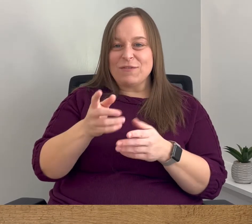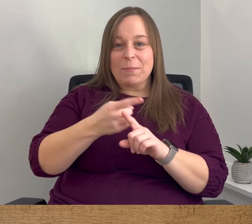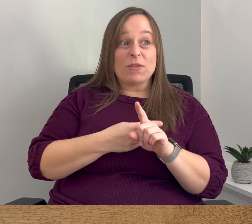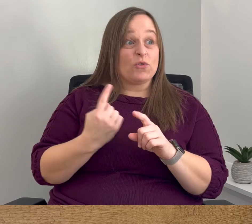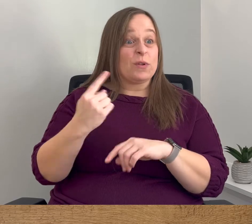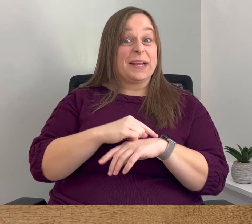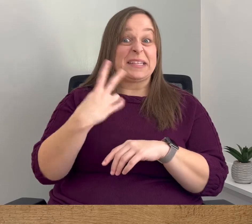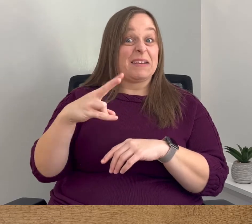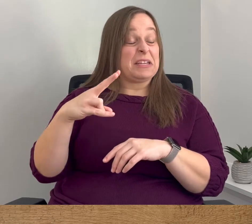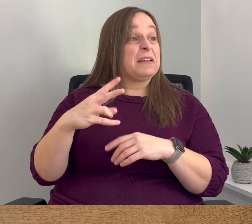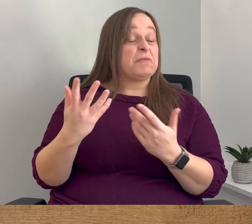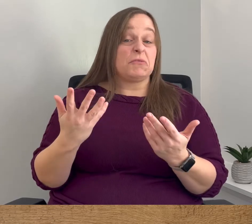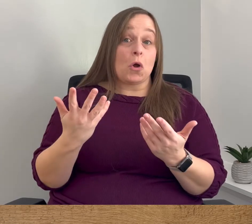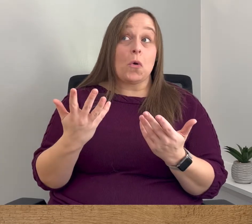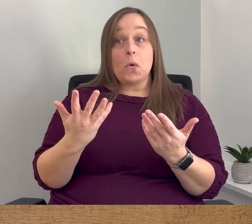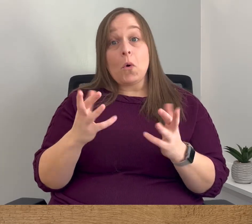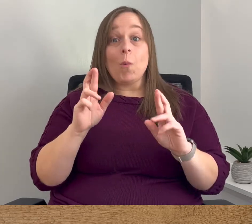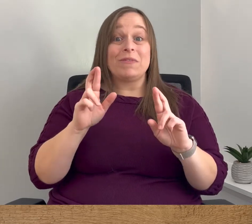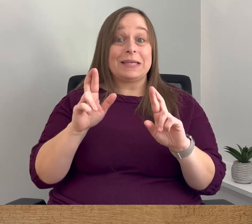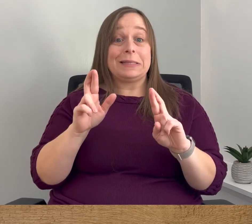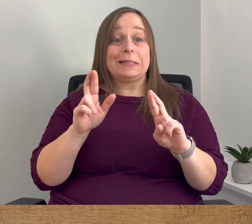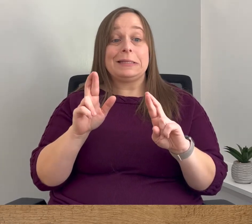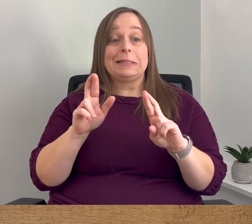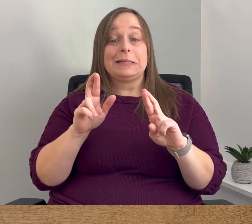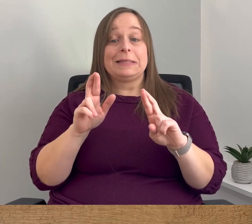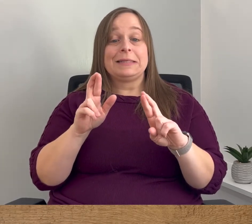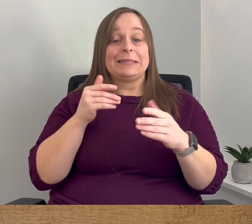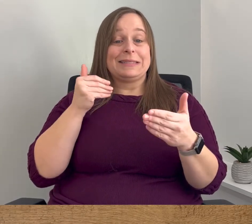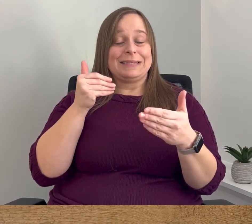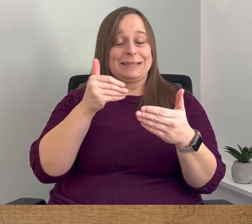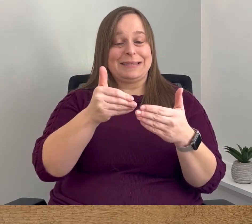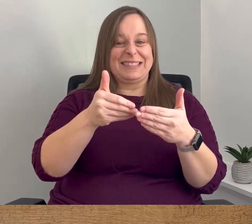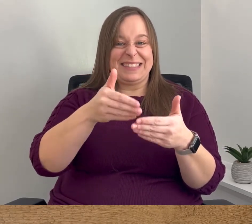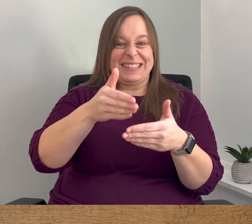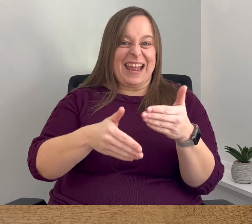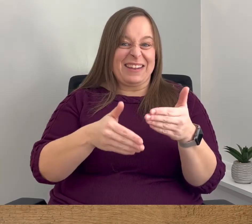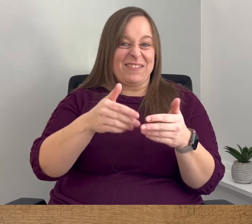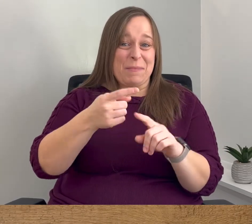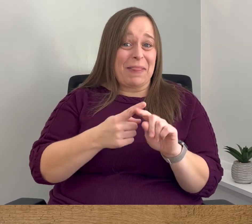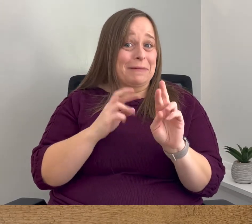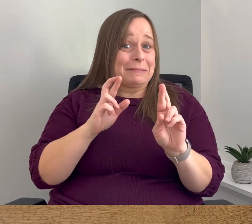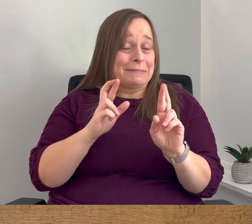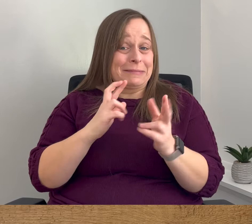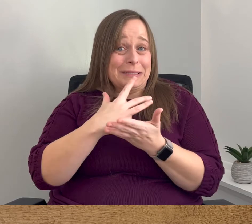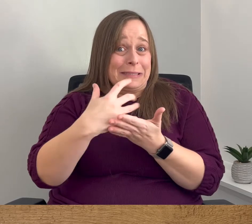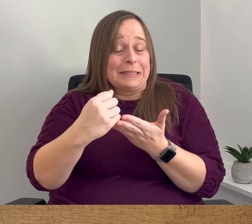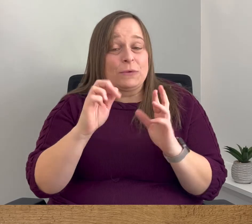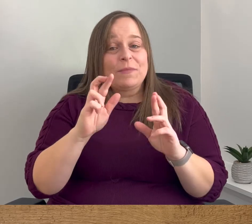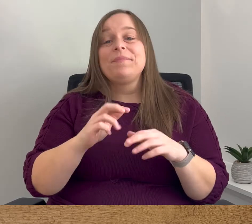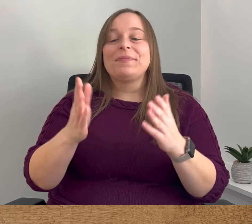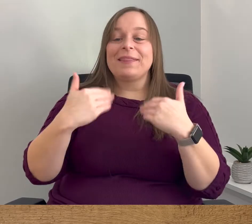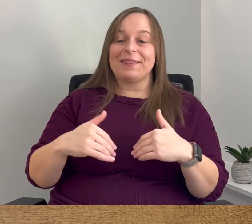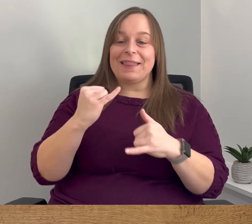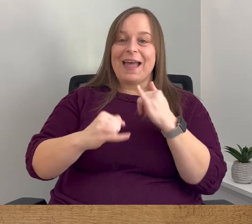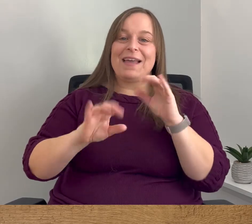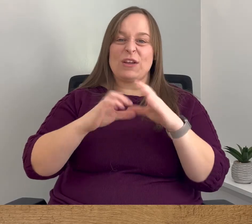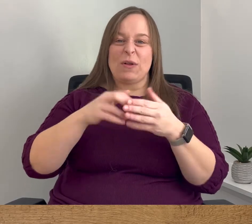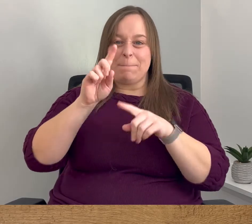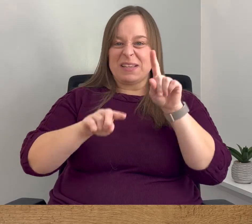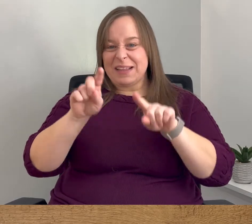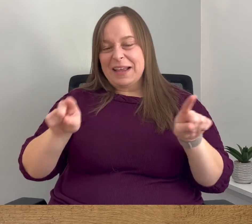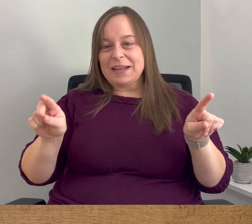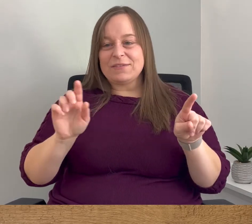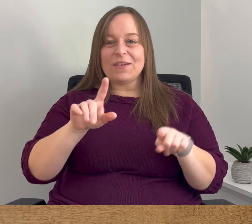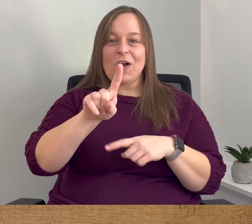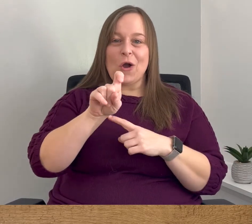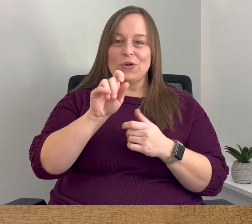$233.49 left for the month, and today is the 17th. So hopefully that will get us to that mark. And the last category